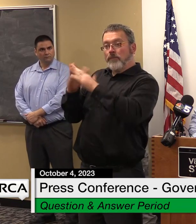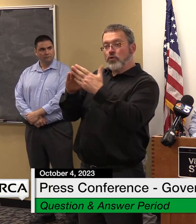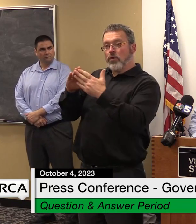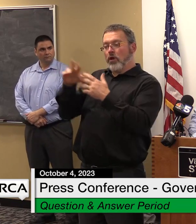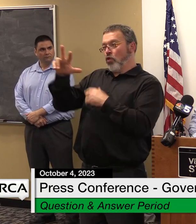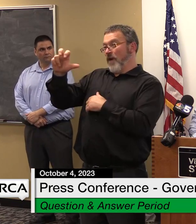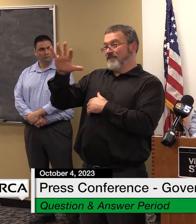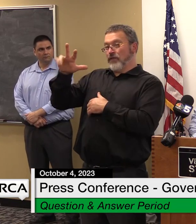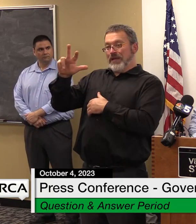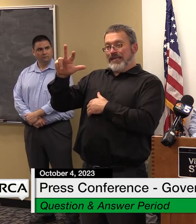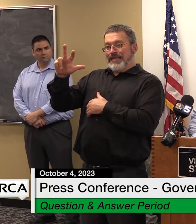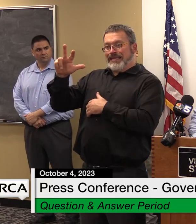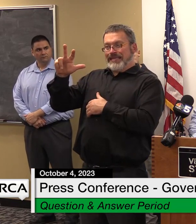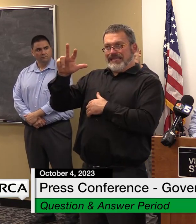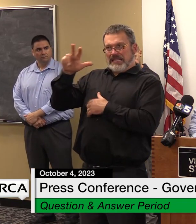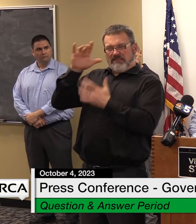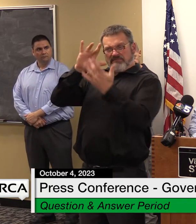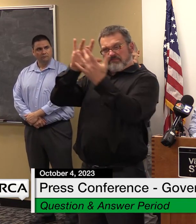353, I believe it was.